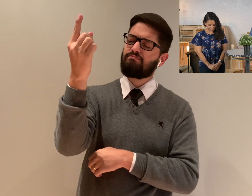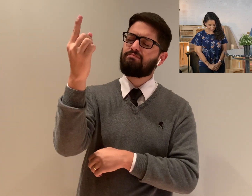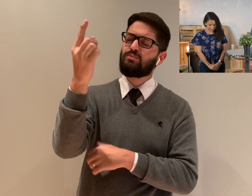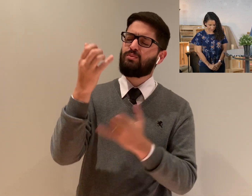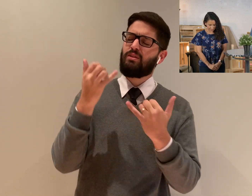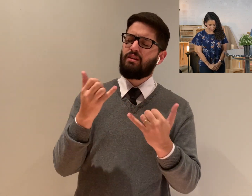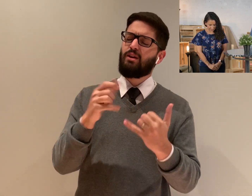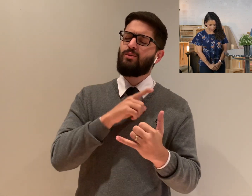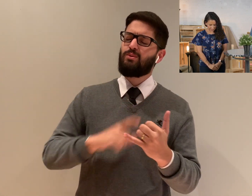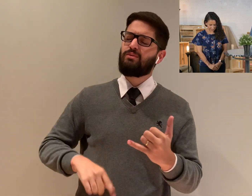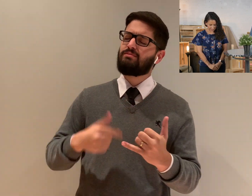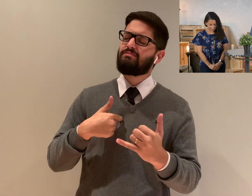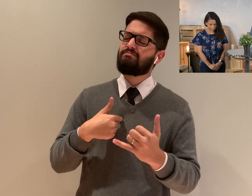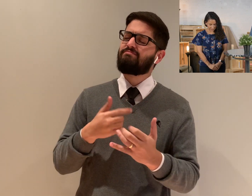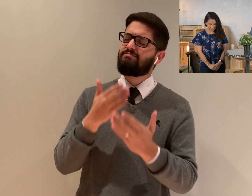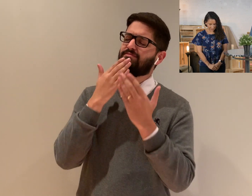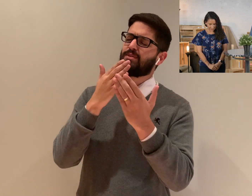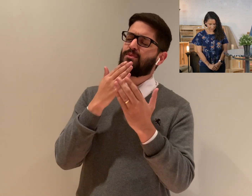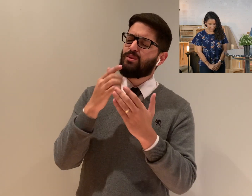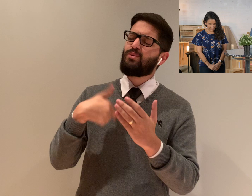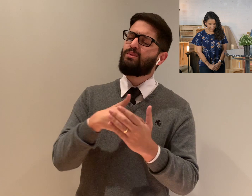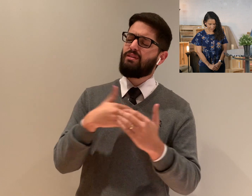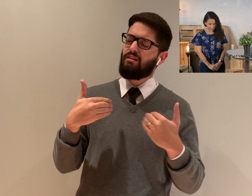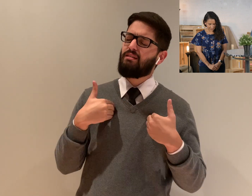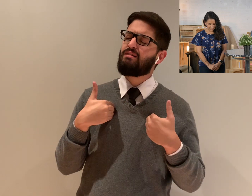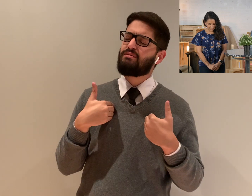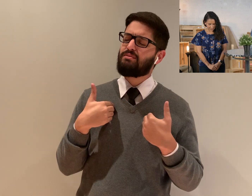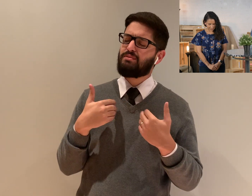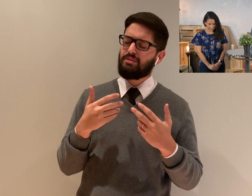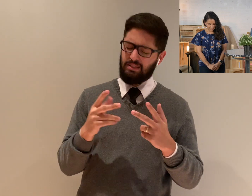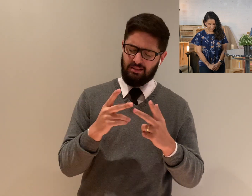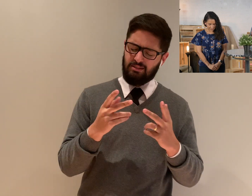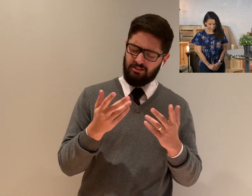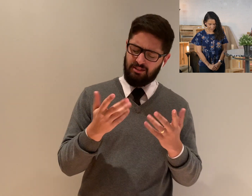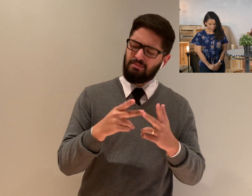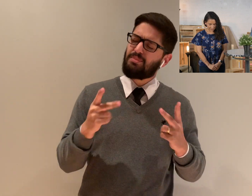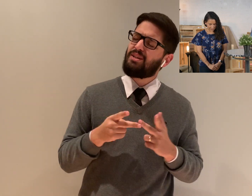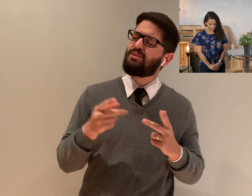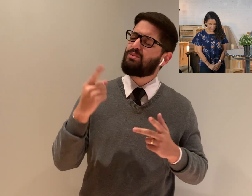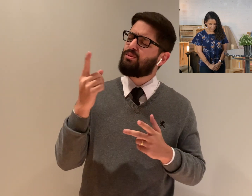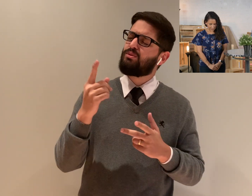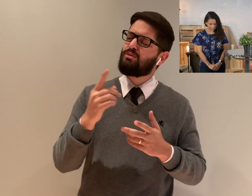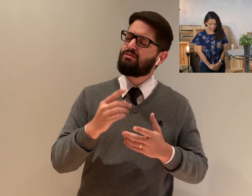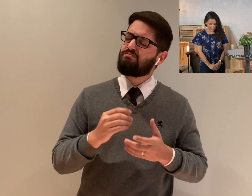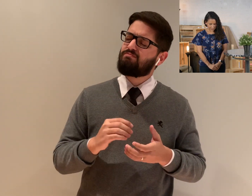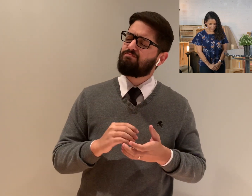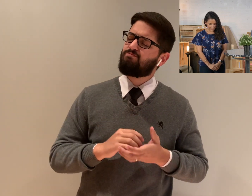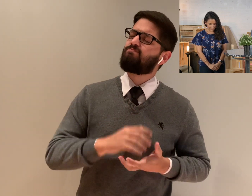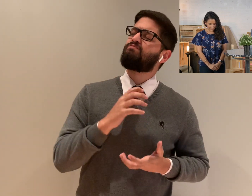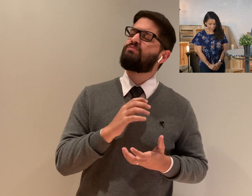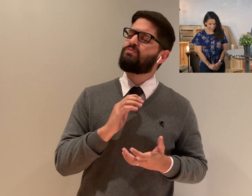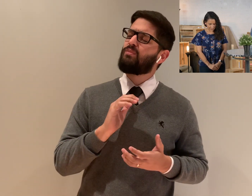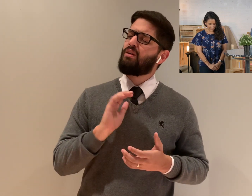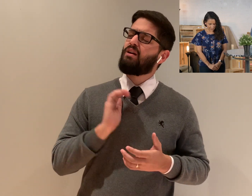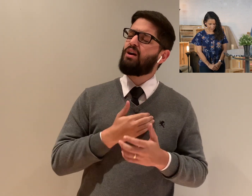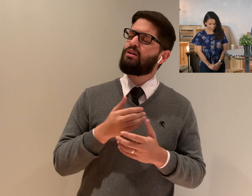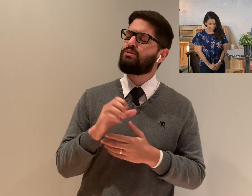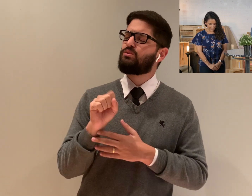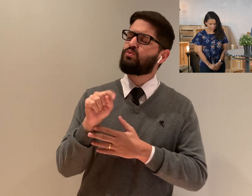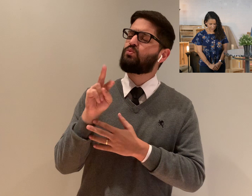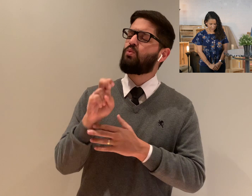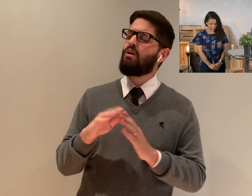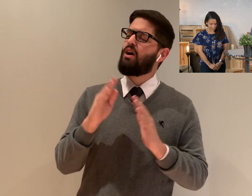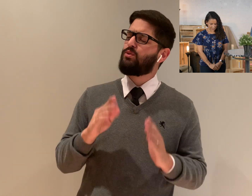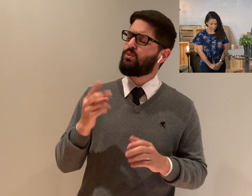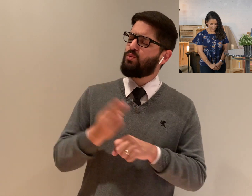yourself. Right now, Lord, I'm so thankful that we have a place where you are enriching and maintaining this storehouse, and how